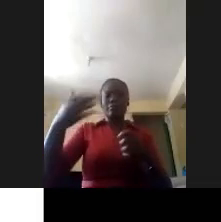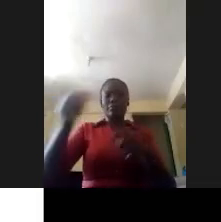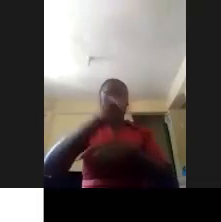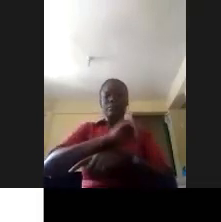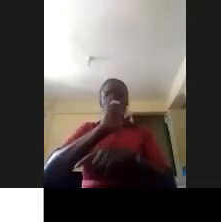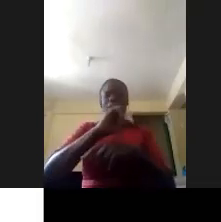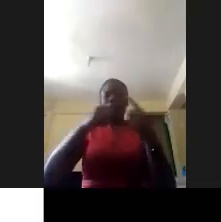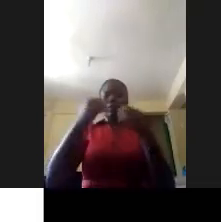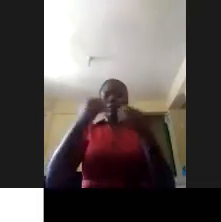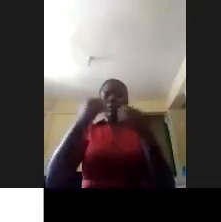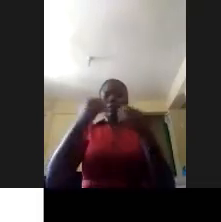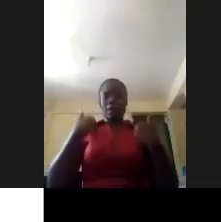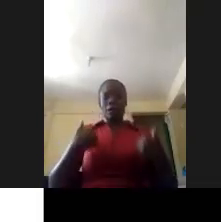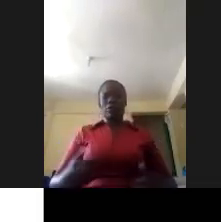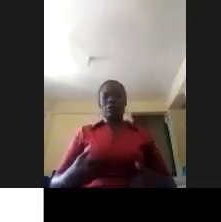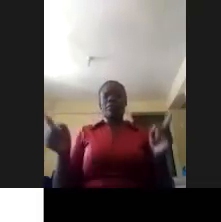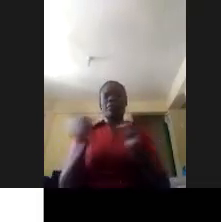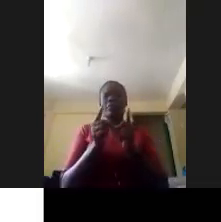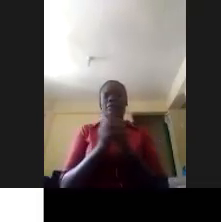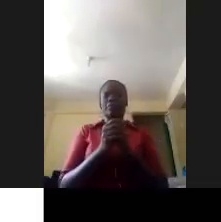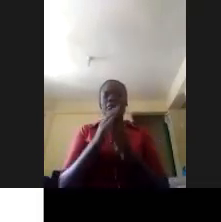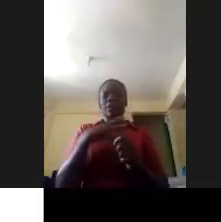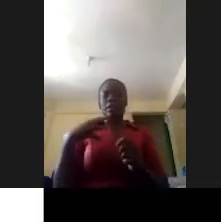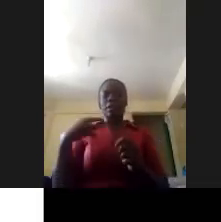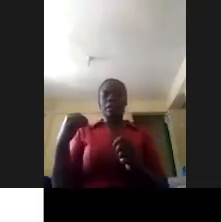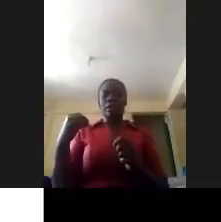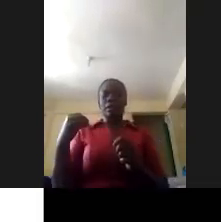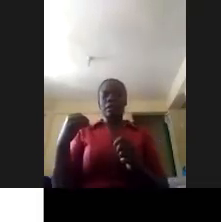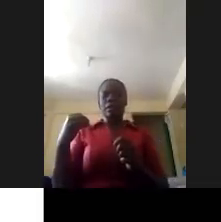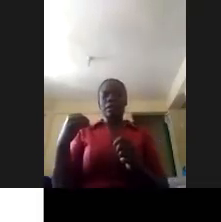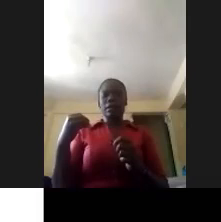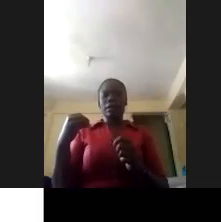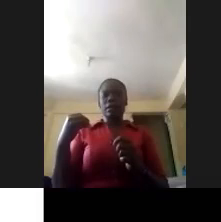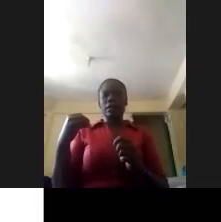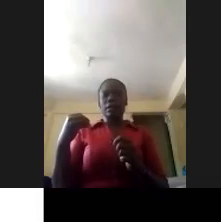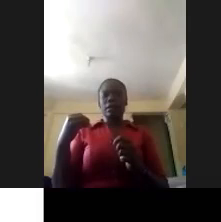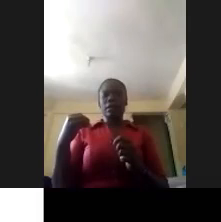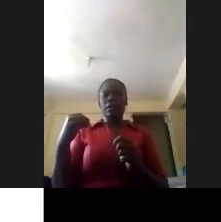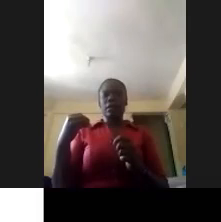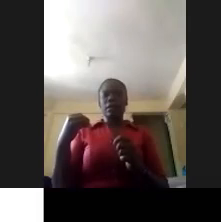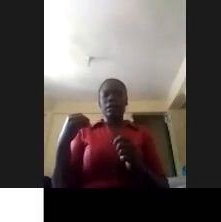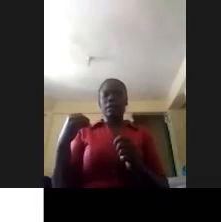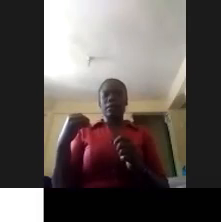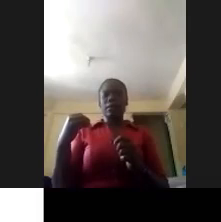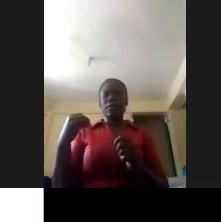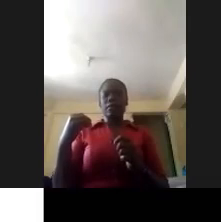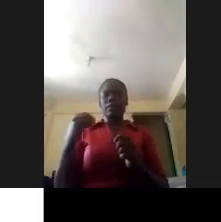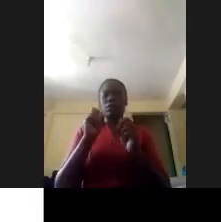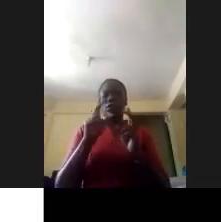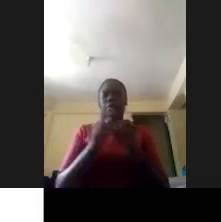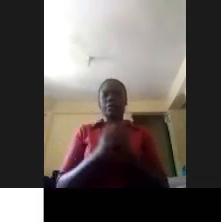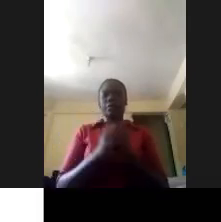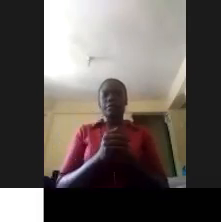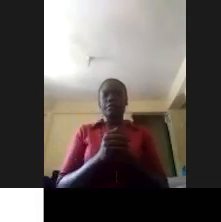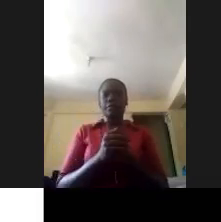in brief. mhm. And is it okay to go ahead? Definitely. All right, thank you.